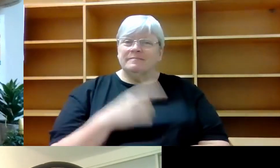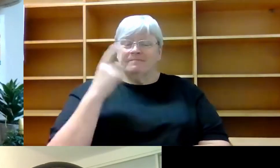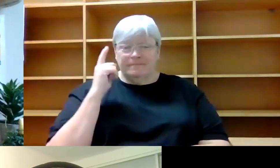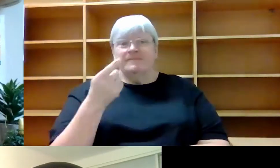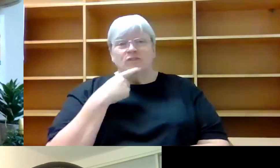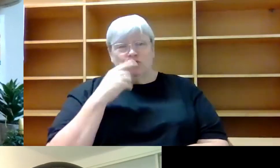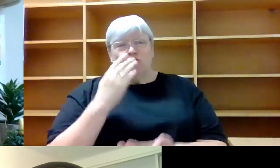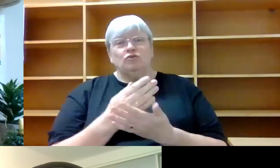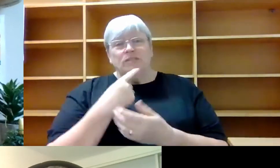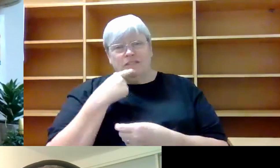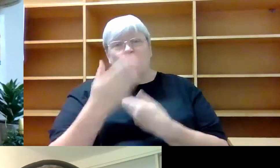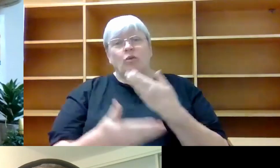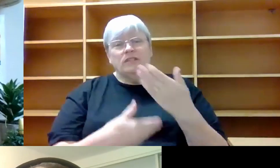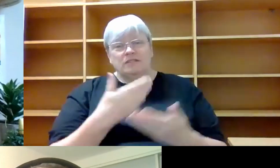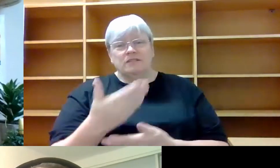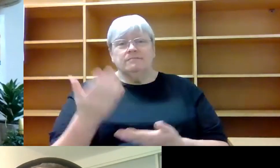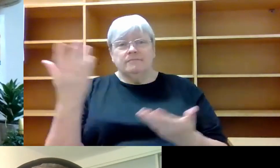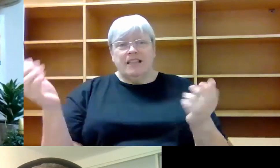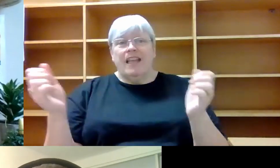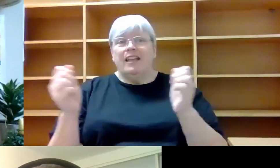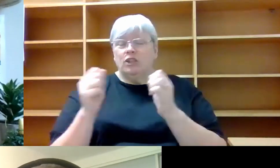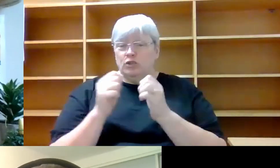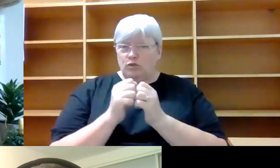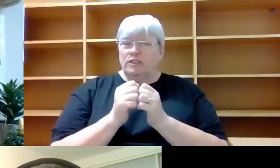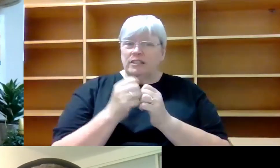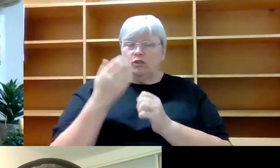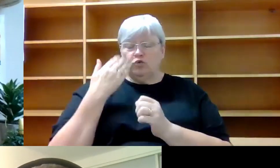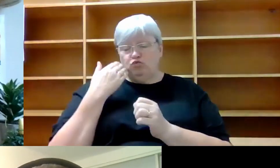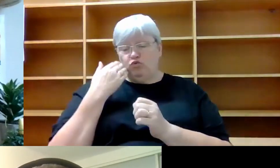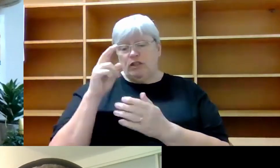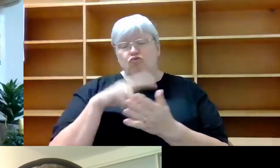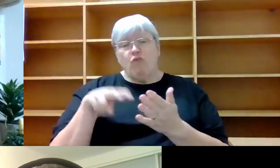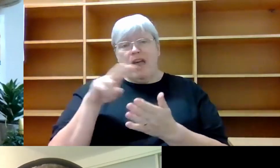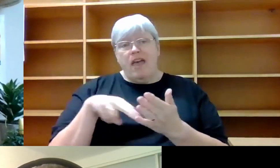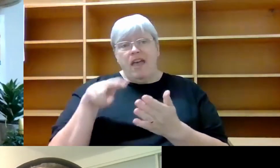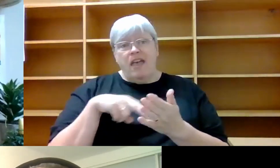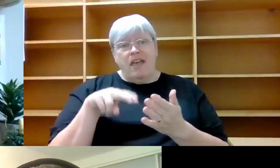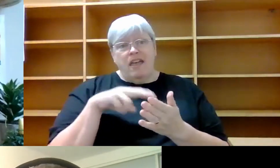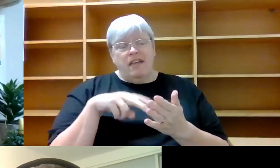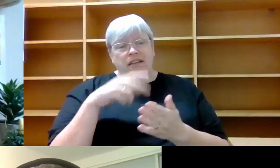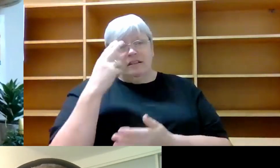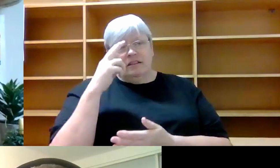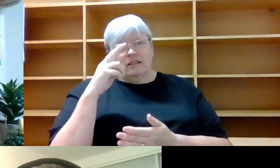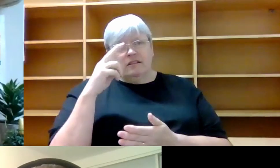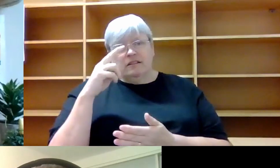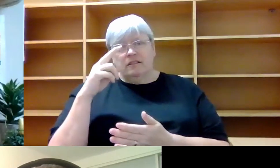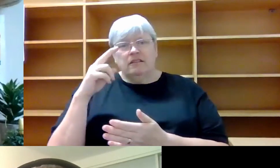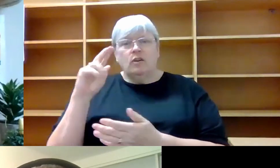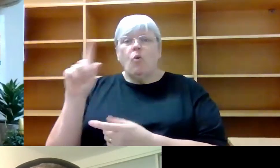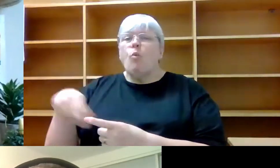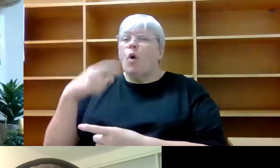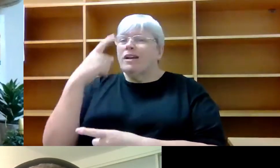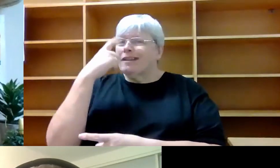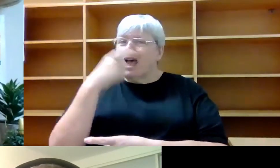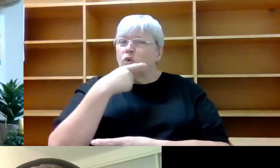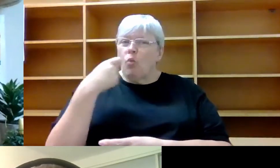well. I absolutely agree. I recently read, what's it called? What Can White People Do Next? Or What Can White People Do